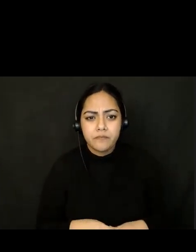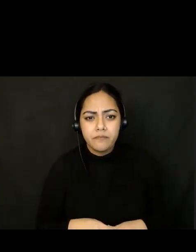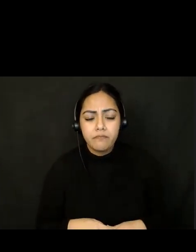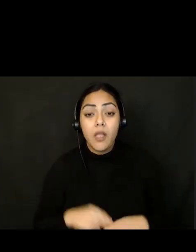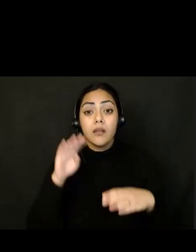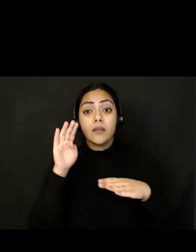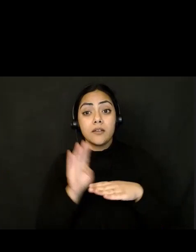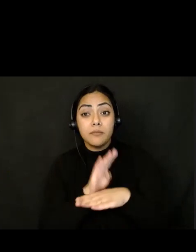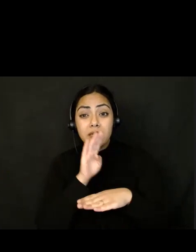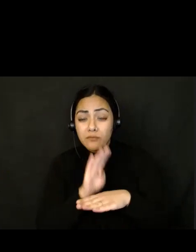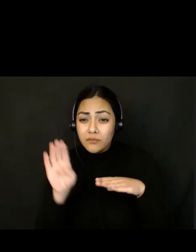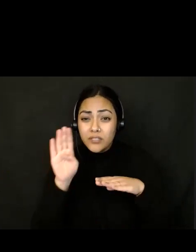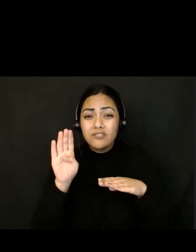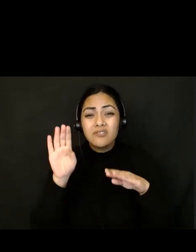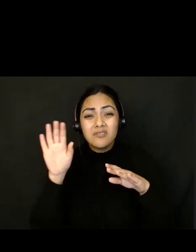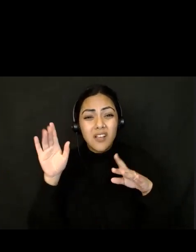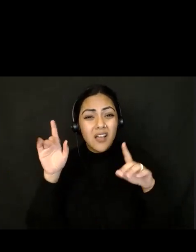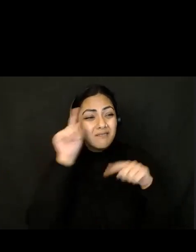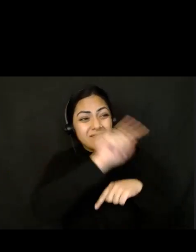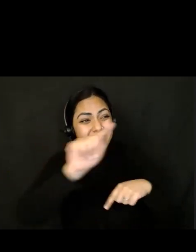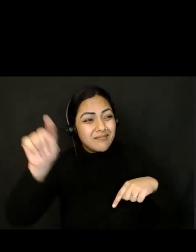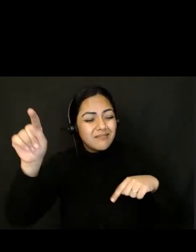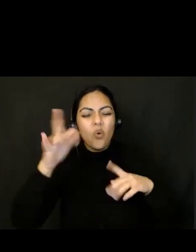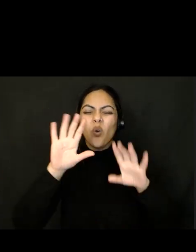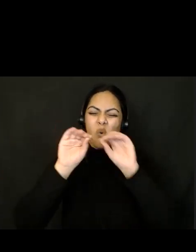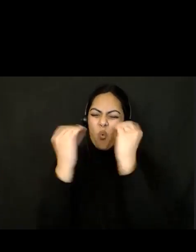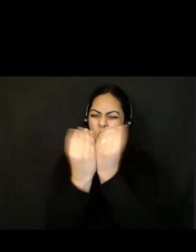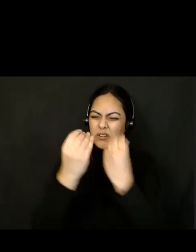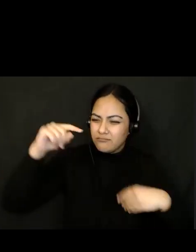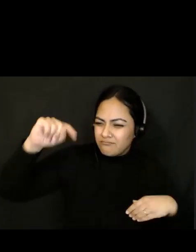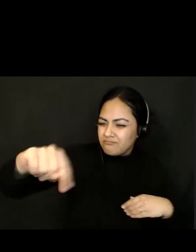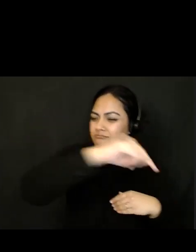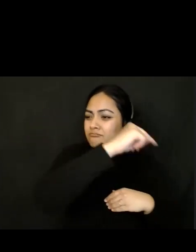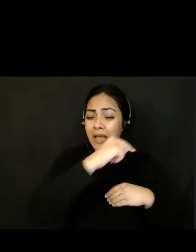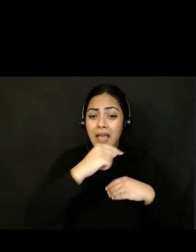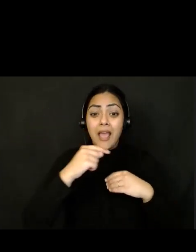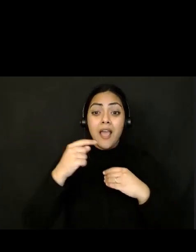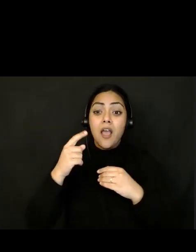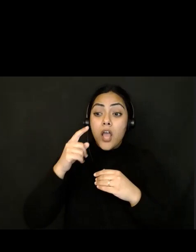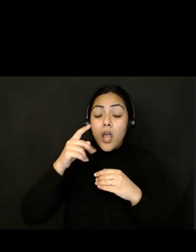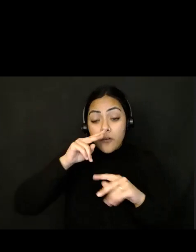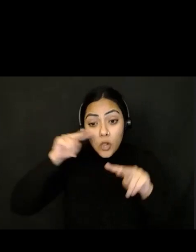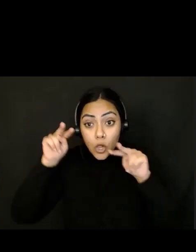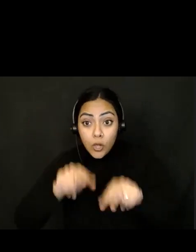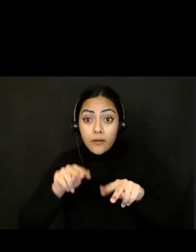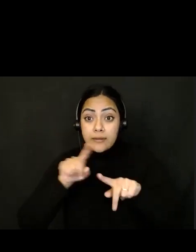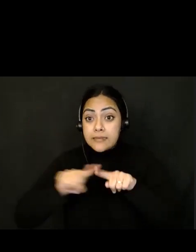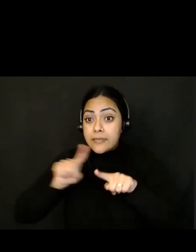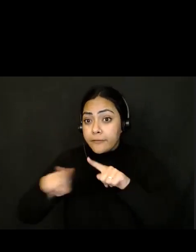we got to go where survivors are. They are a part of different communities